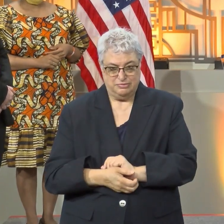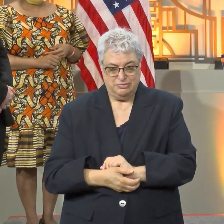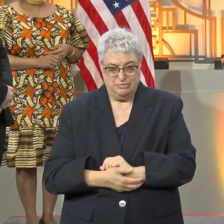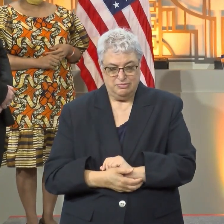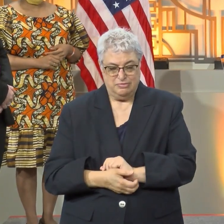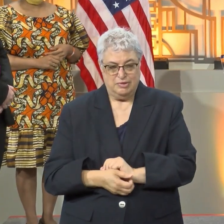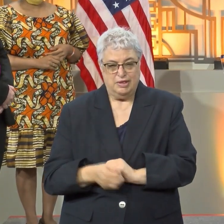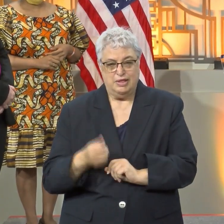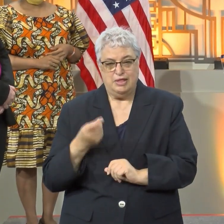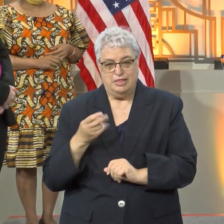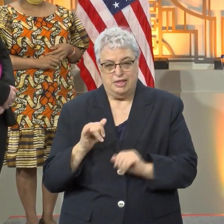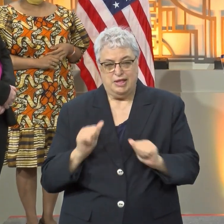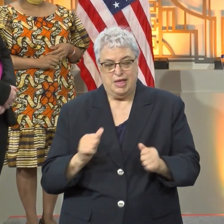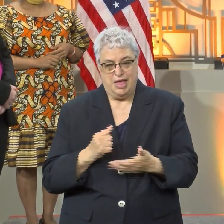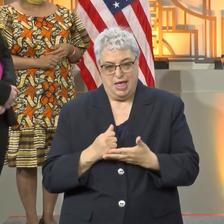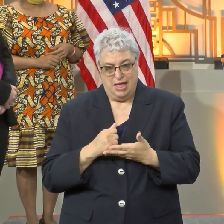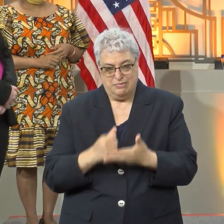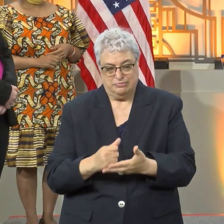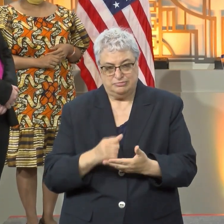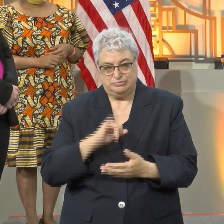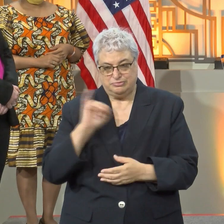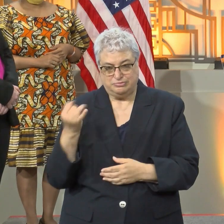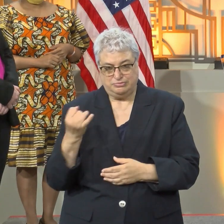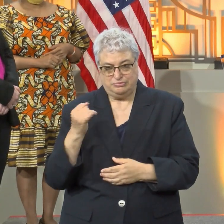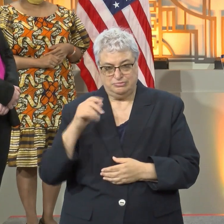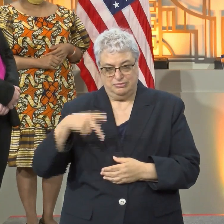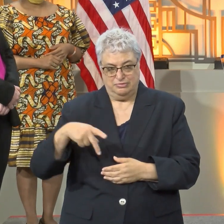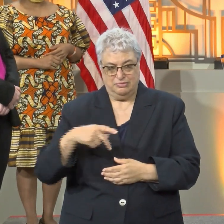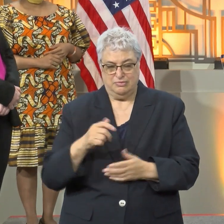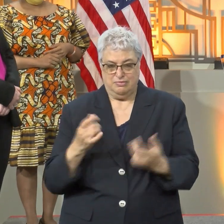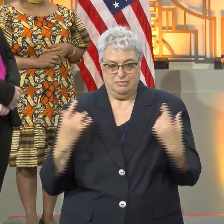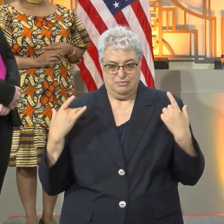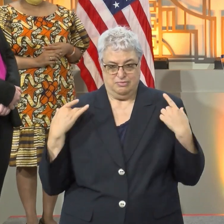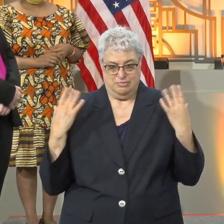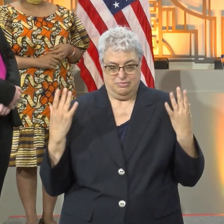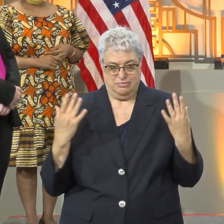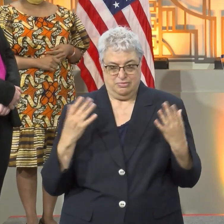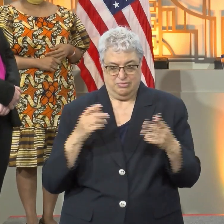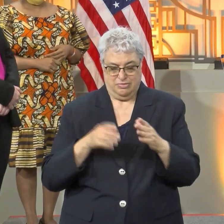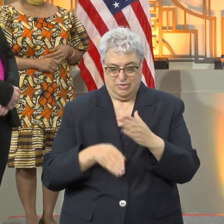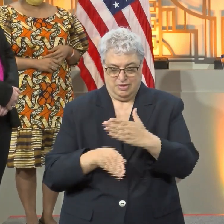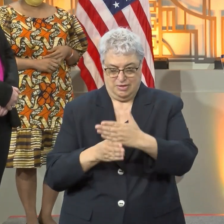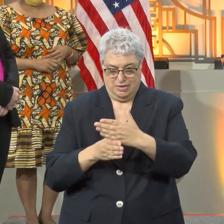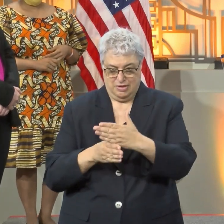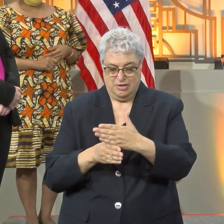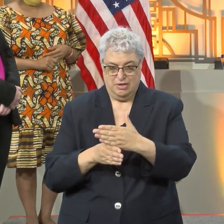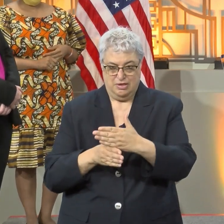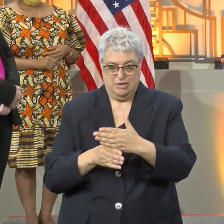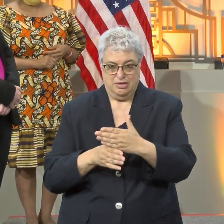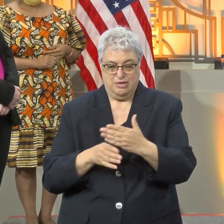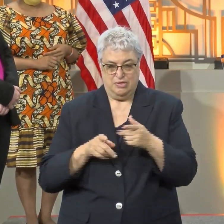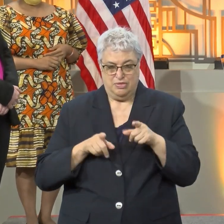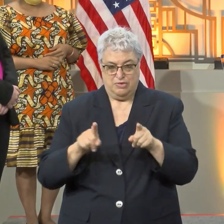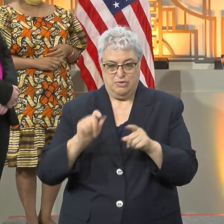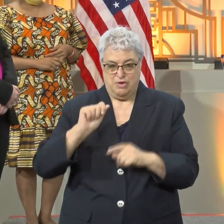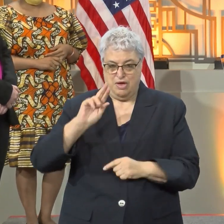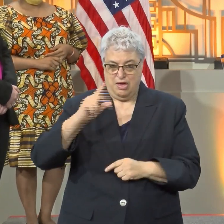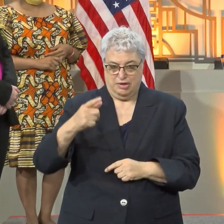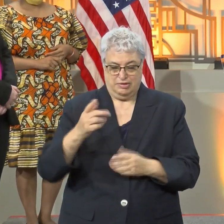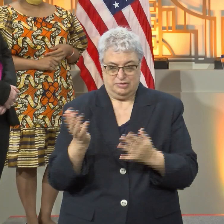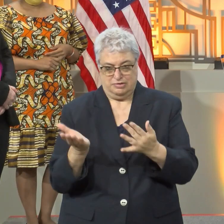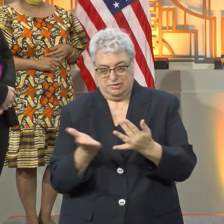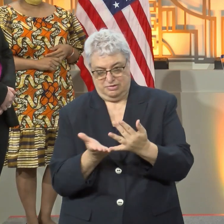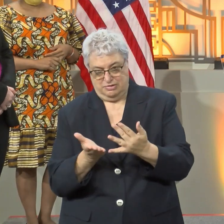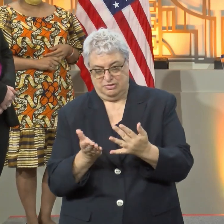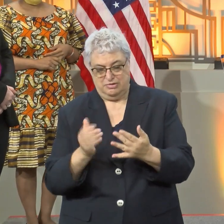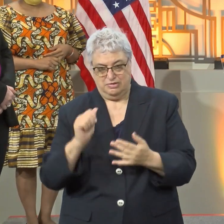so they can help. There are some of the JPs who have said that they will not be engaged in eviction proceedings through the month of August. I want